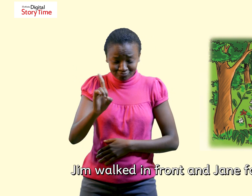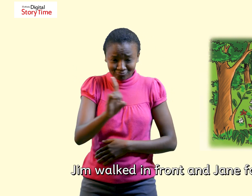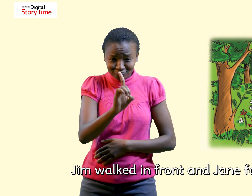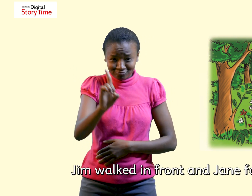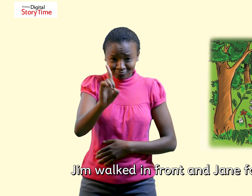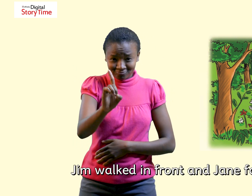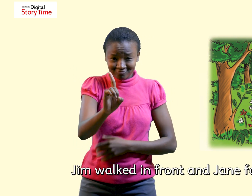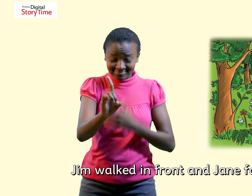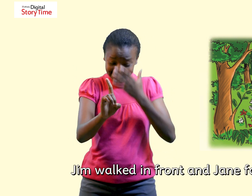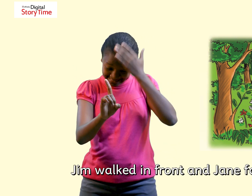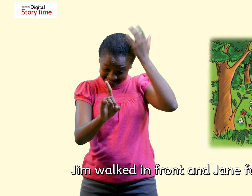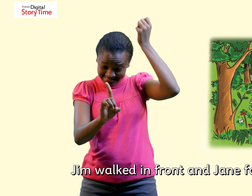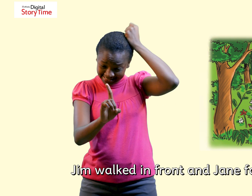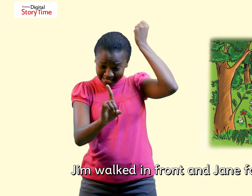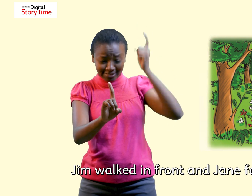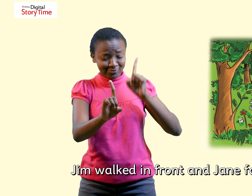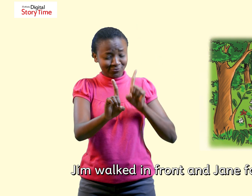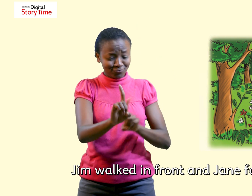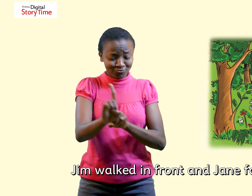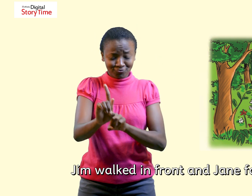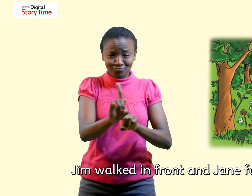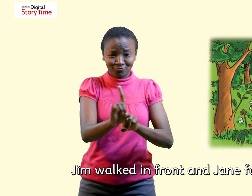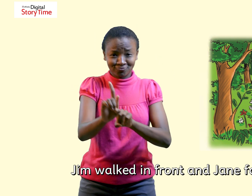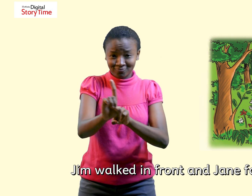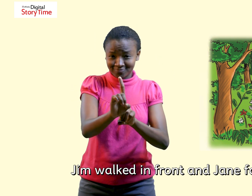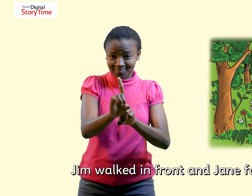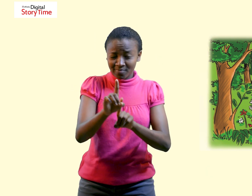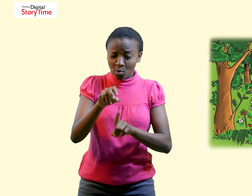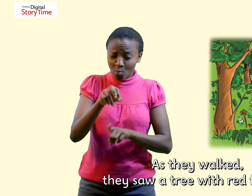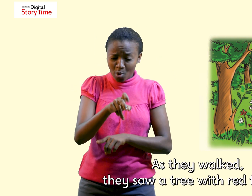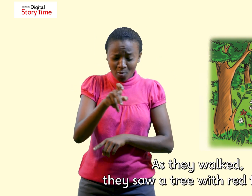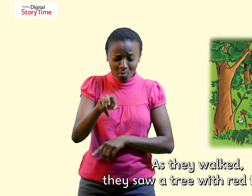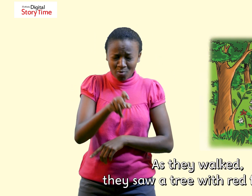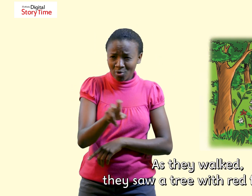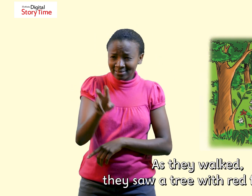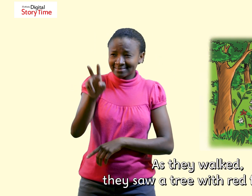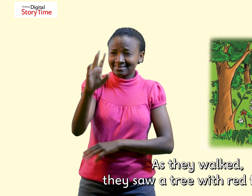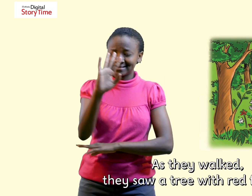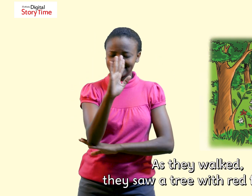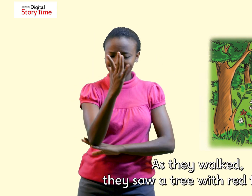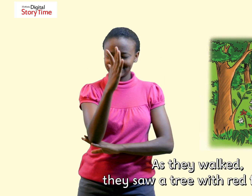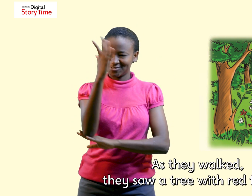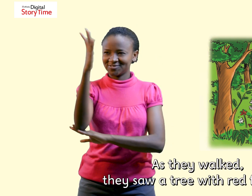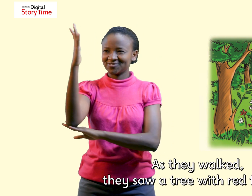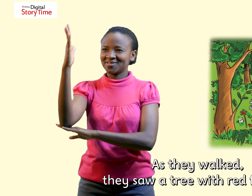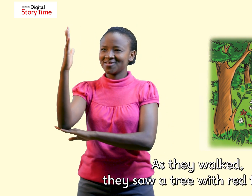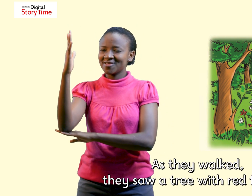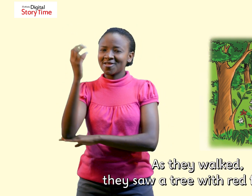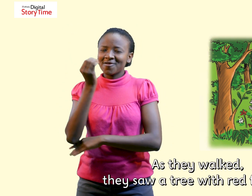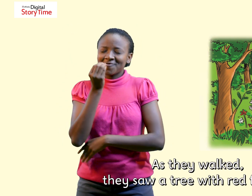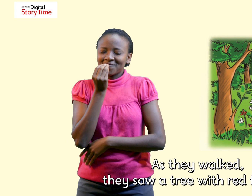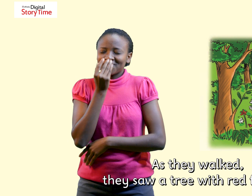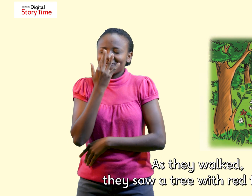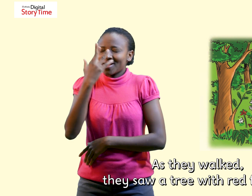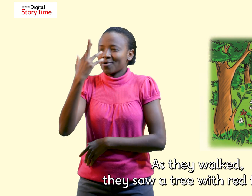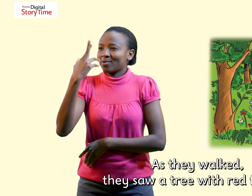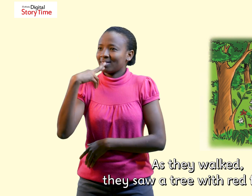Jim walked in front and Jen followed him. As they walked, they saw a tree with red